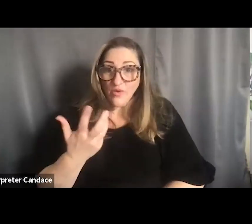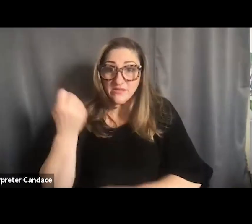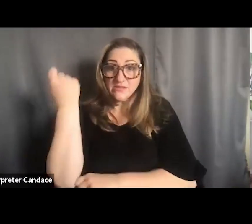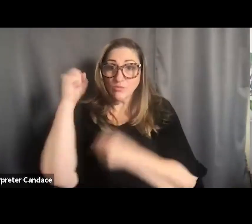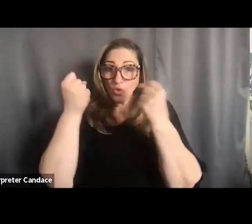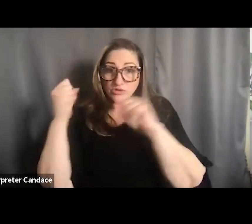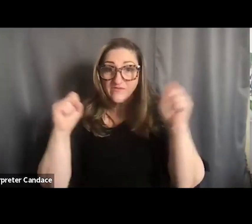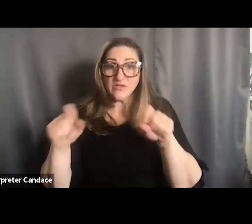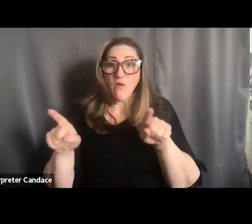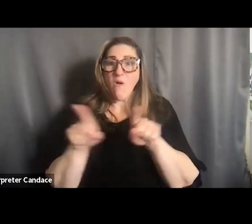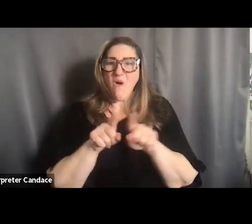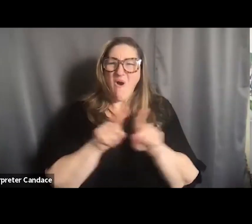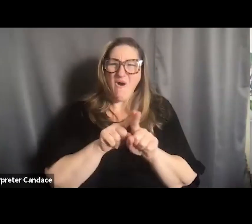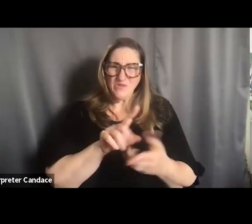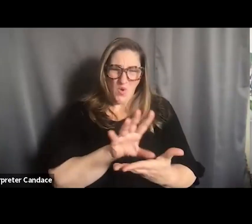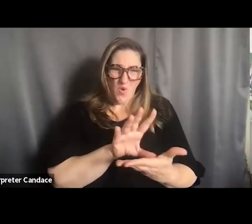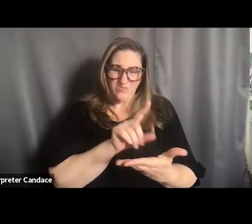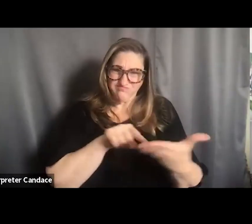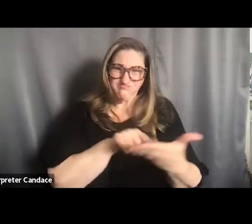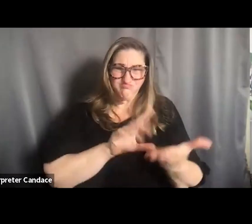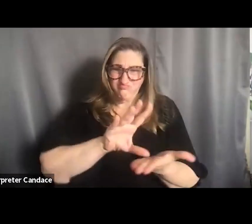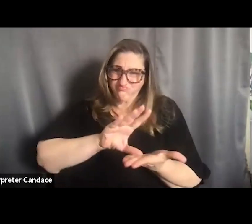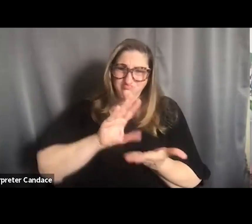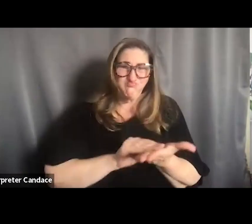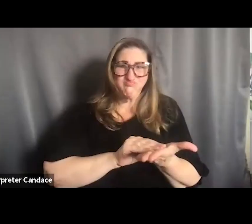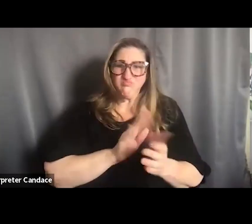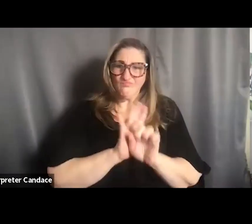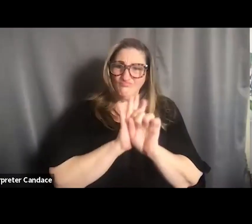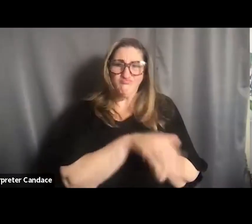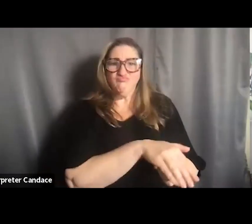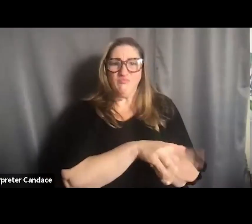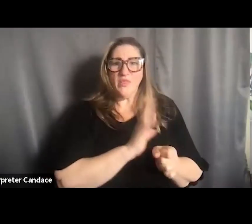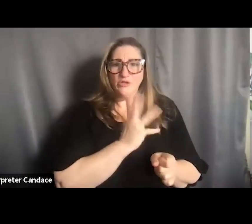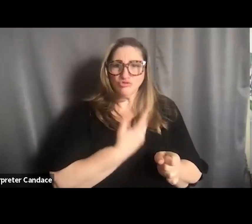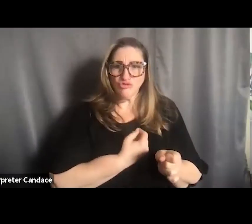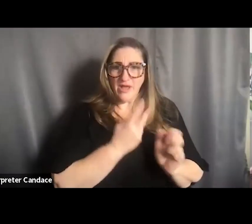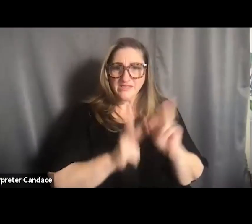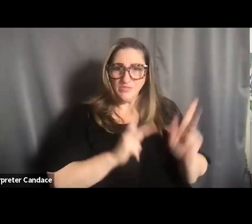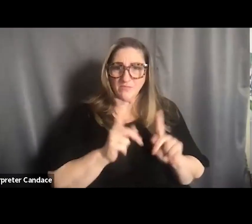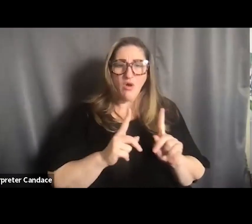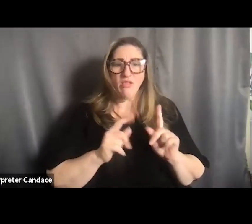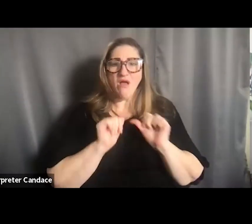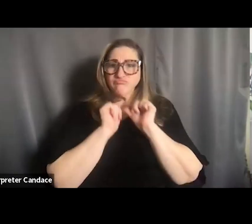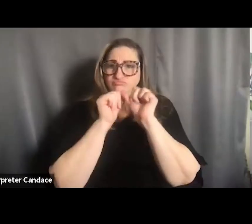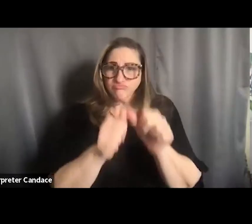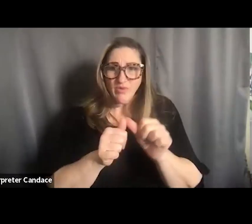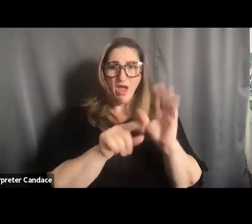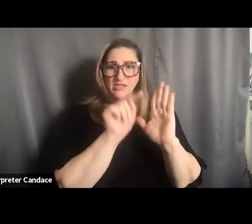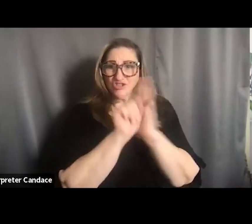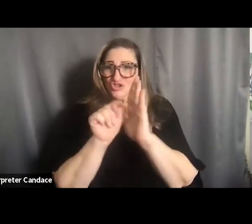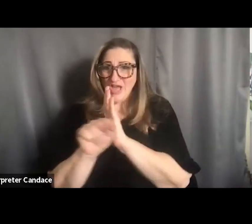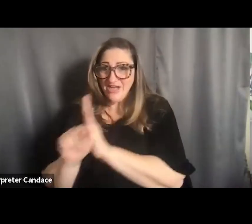Destiny, taking a wrecking ball to our public services, accelerating genocide, abandoning people